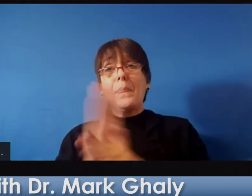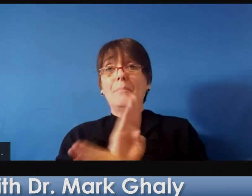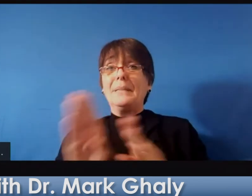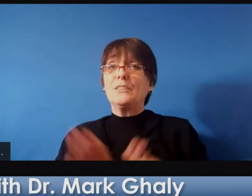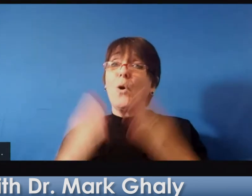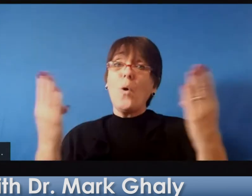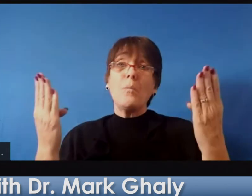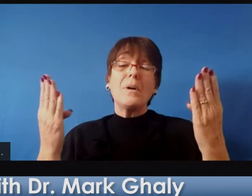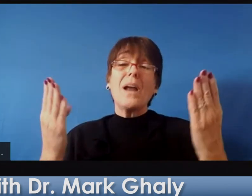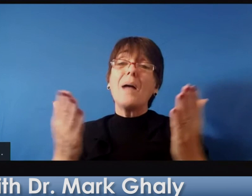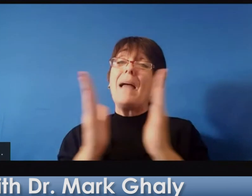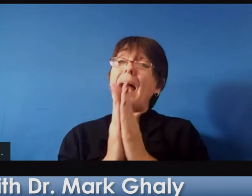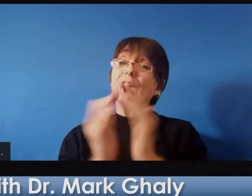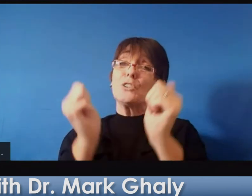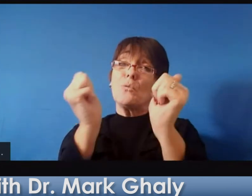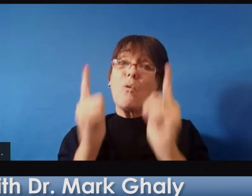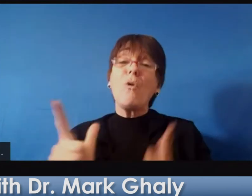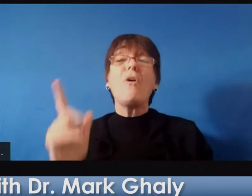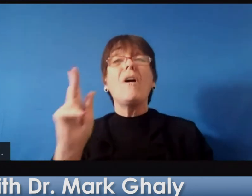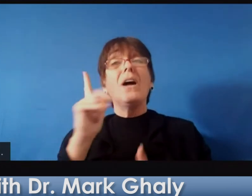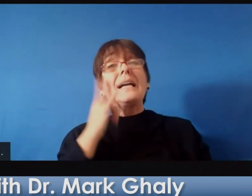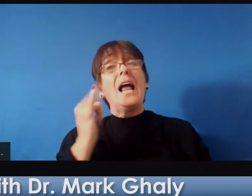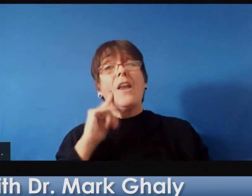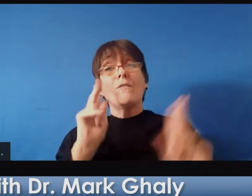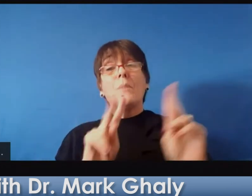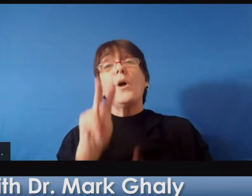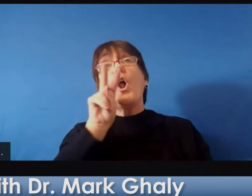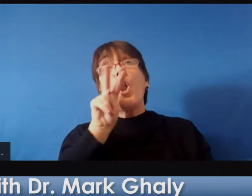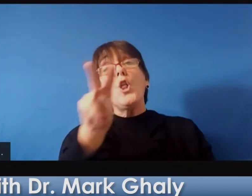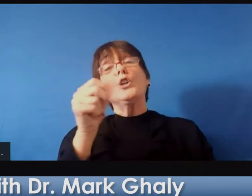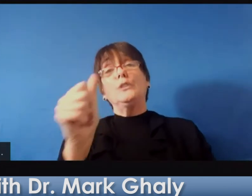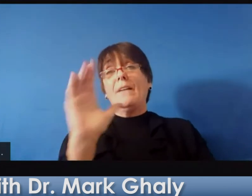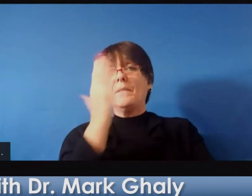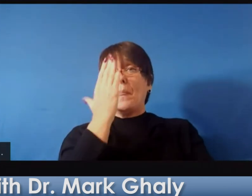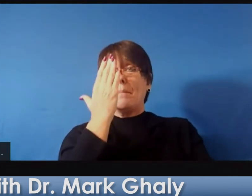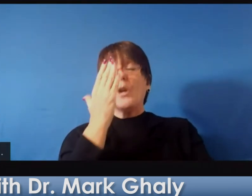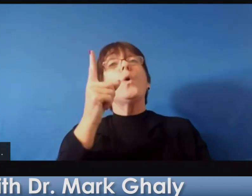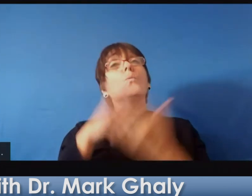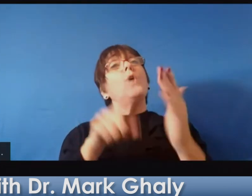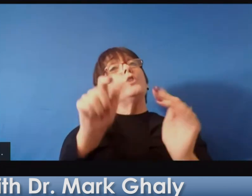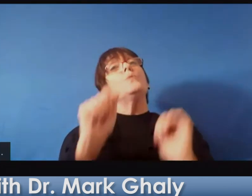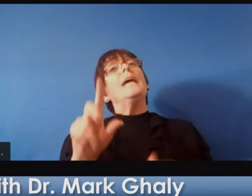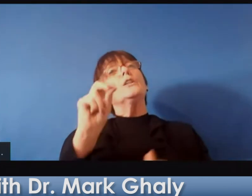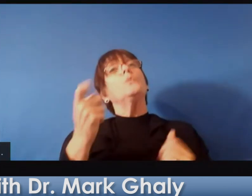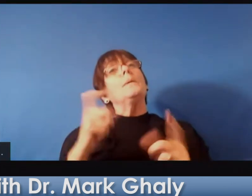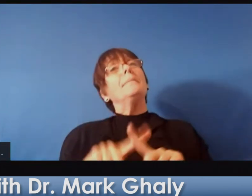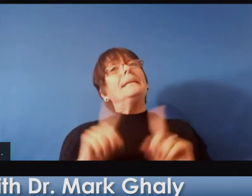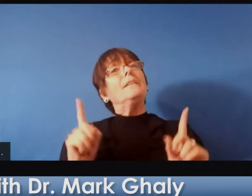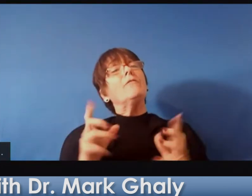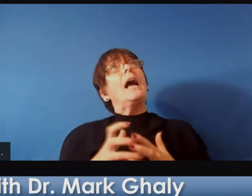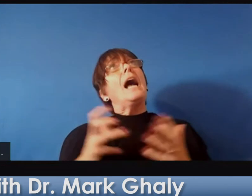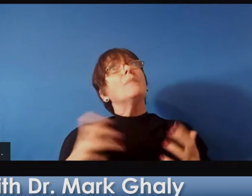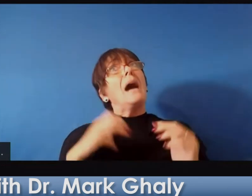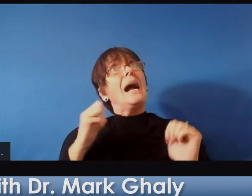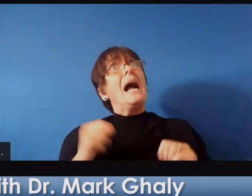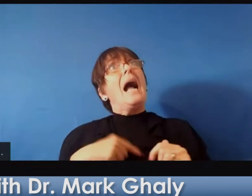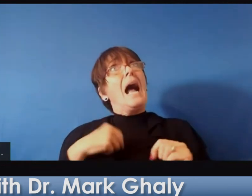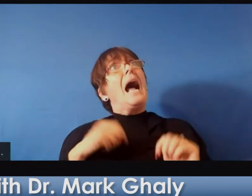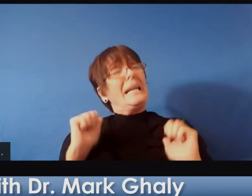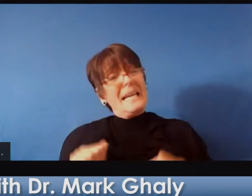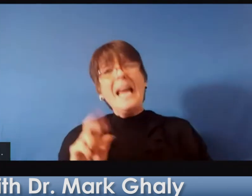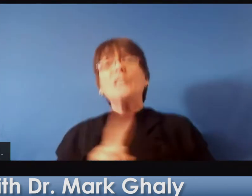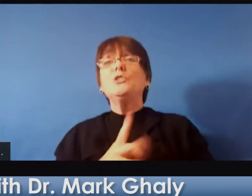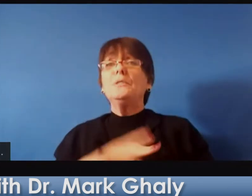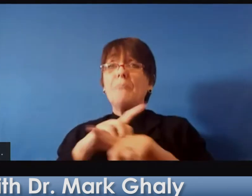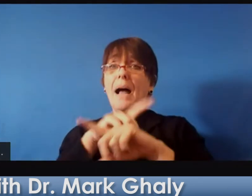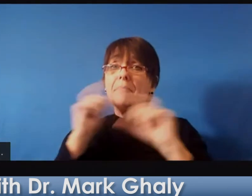all Californians to sort of look in the mirror, ask what you can do differently. How much more can you keep your mask on? How much